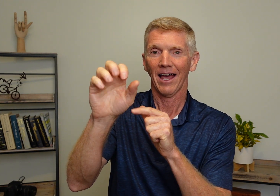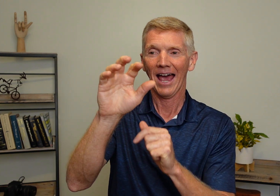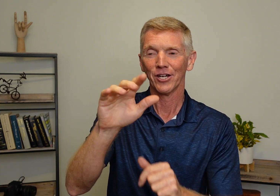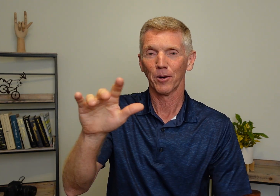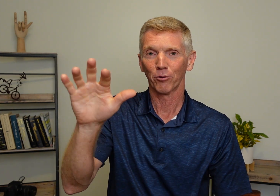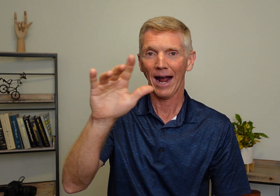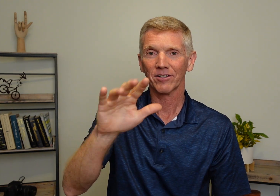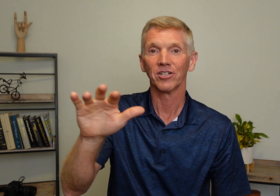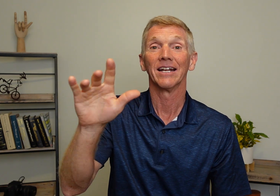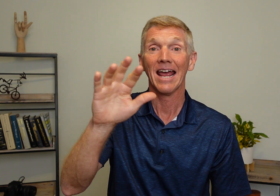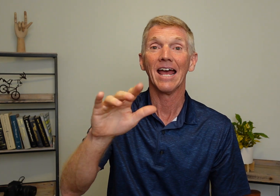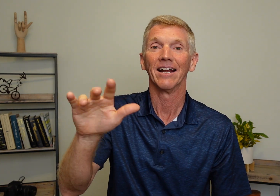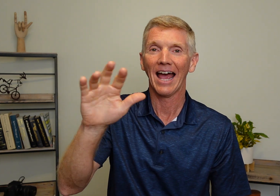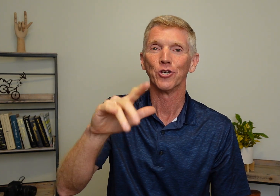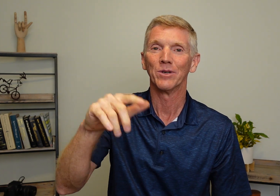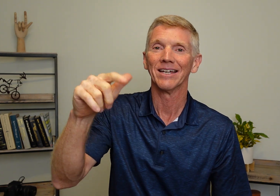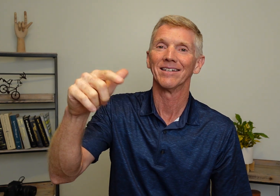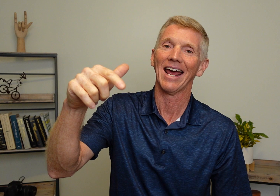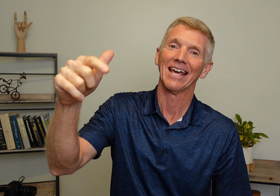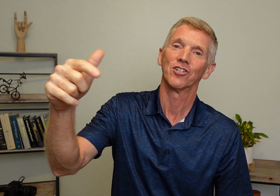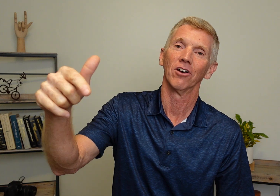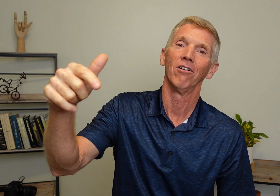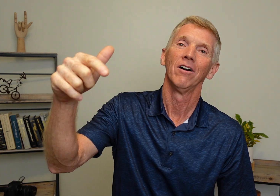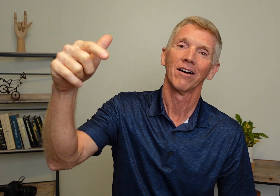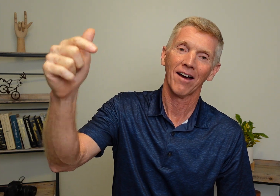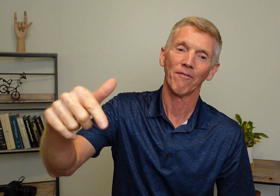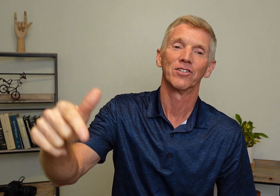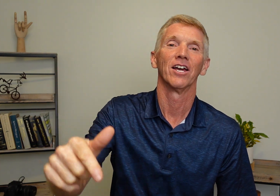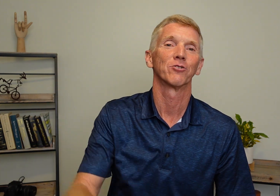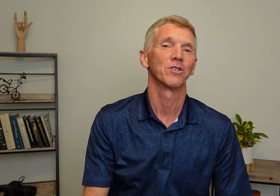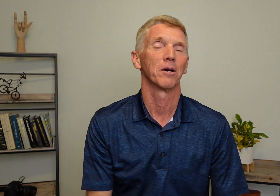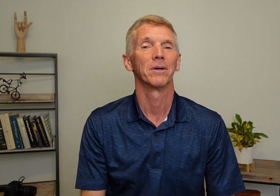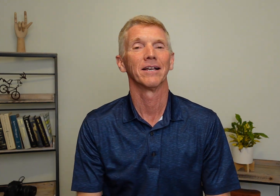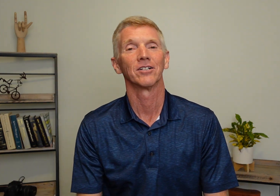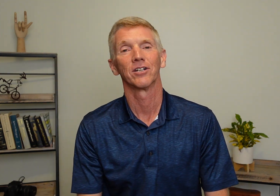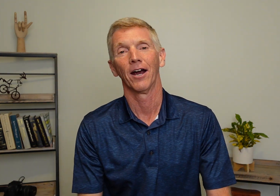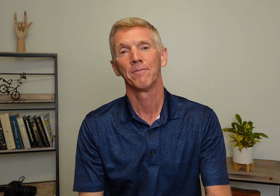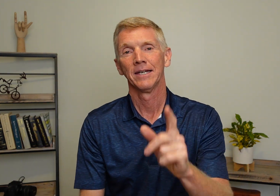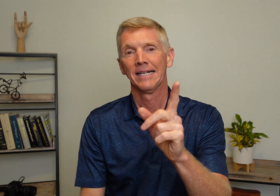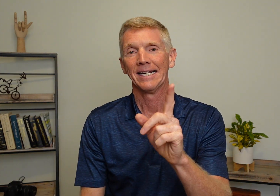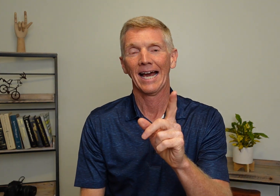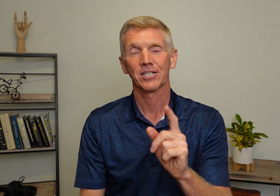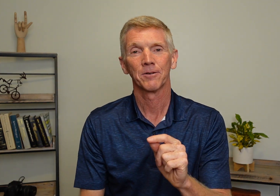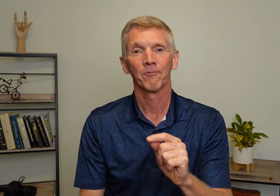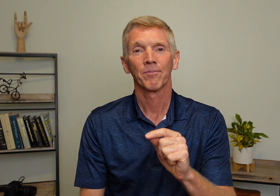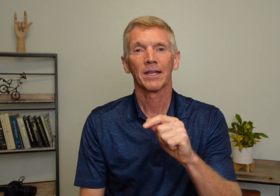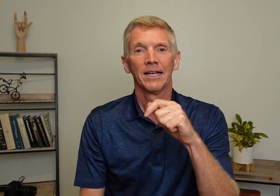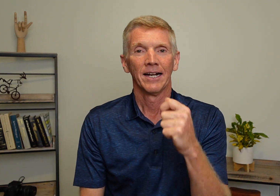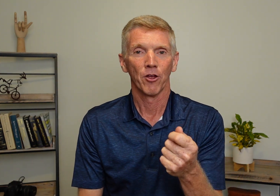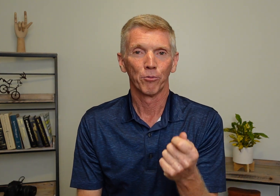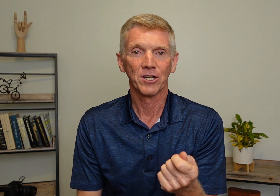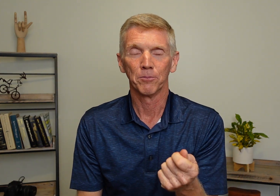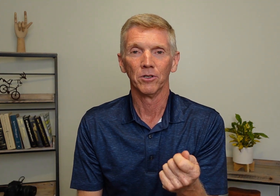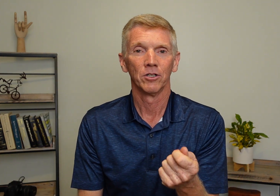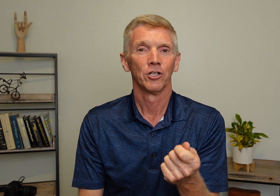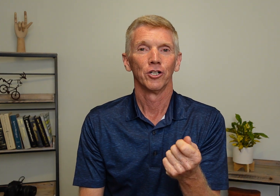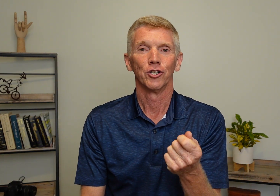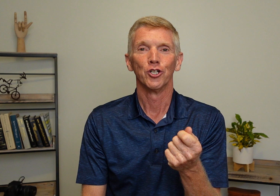as you're practicing and as you get into ASL conversations with somebody else, all right? Next, another principle.